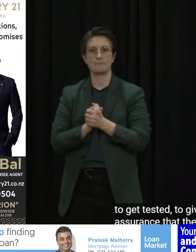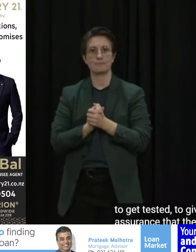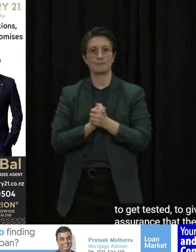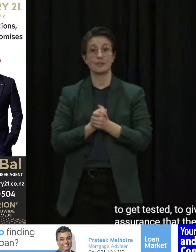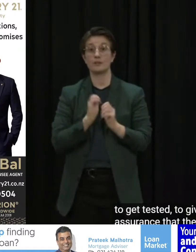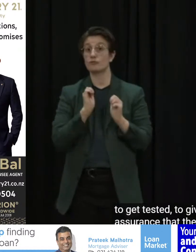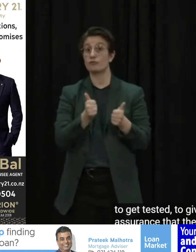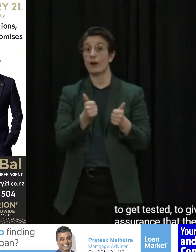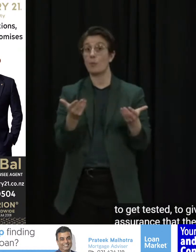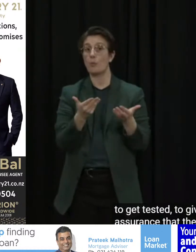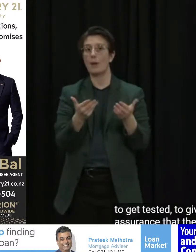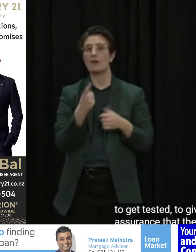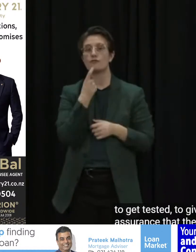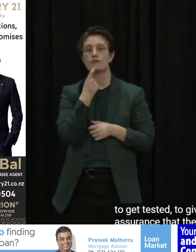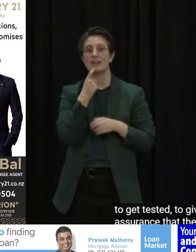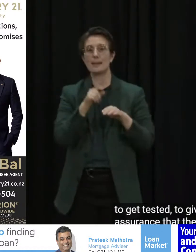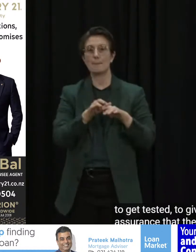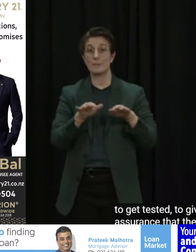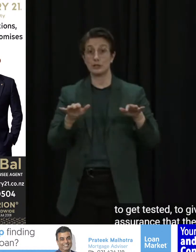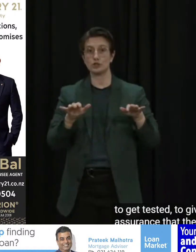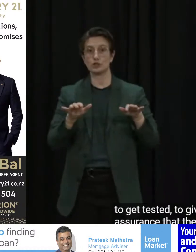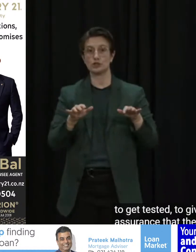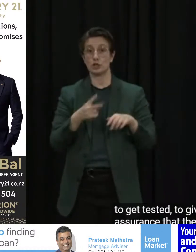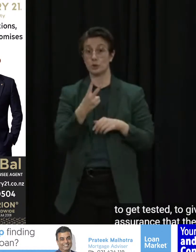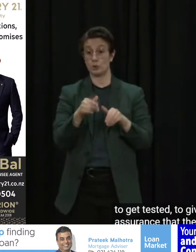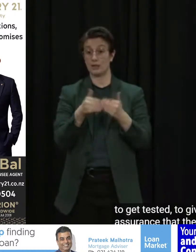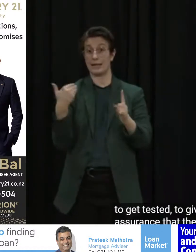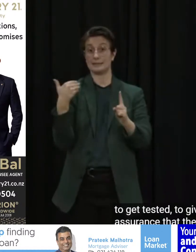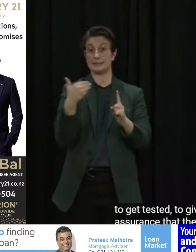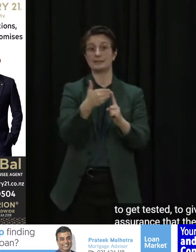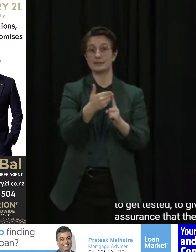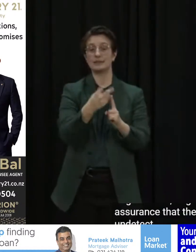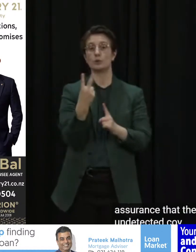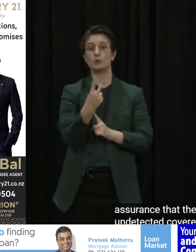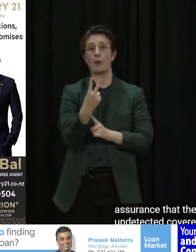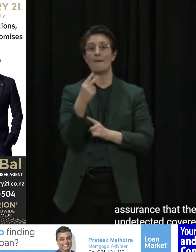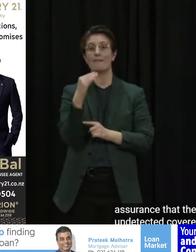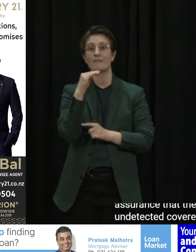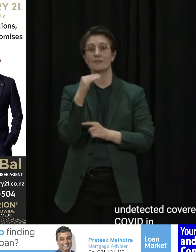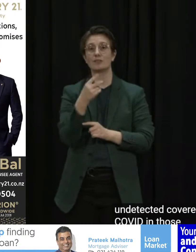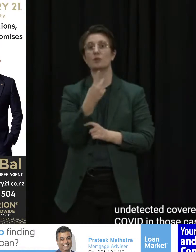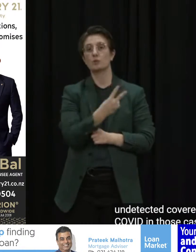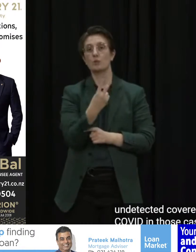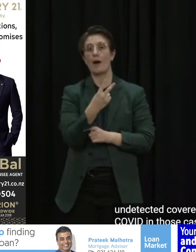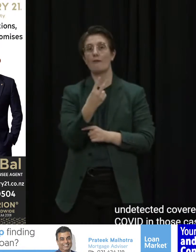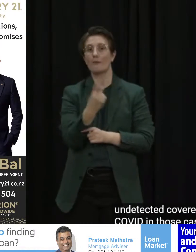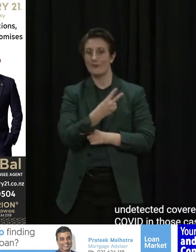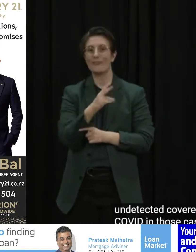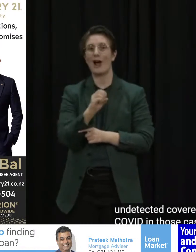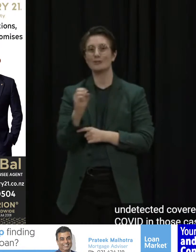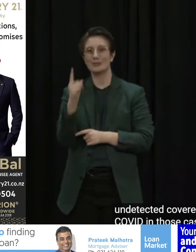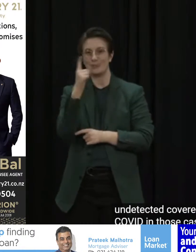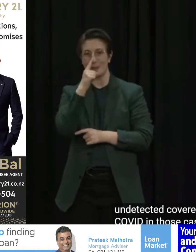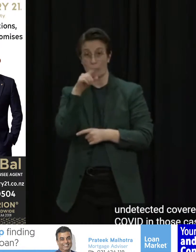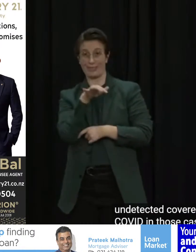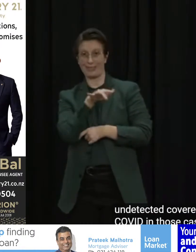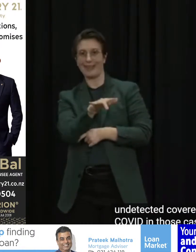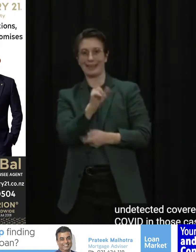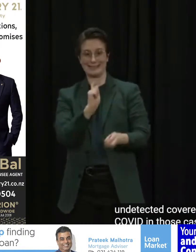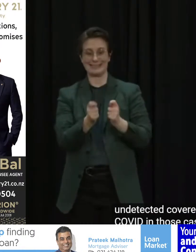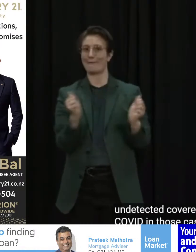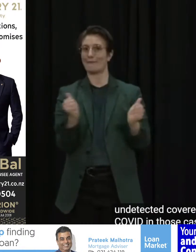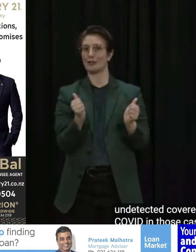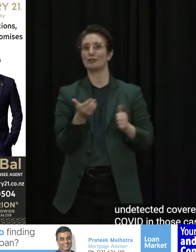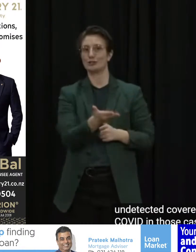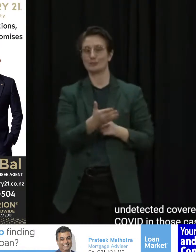Beach, and in the last 2 days, over 1,200 people in this suburb have been tested. In Auckland,